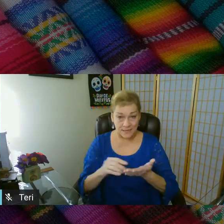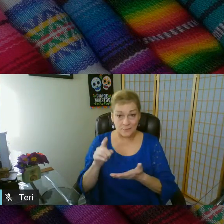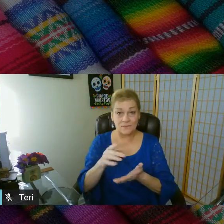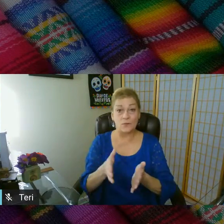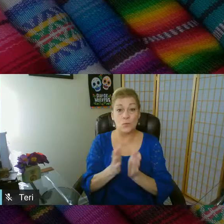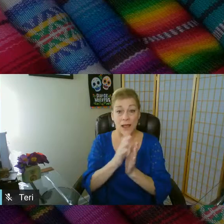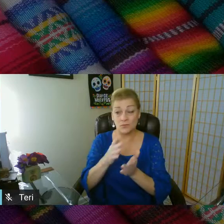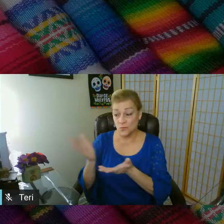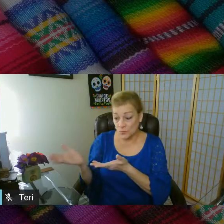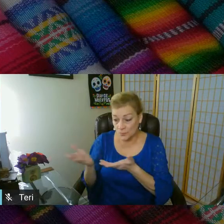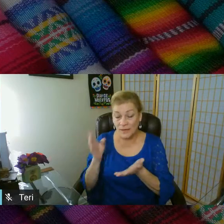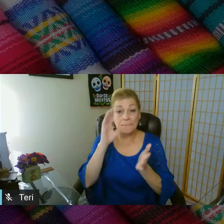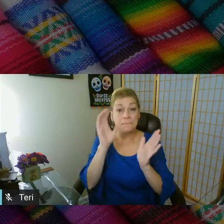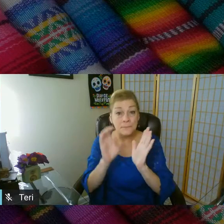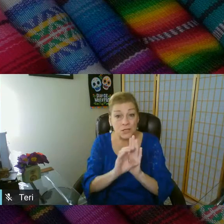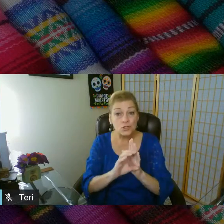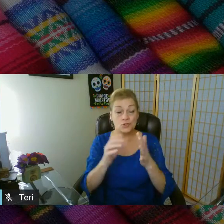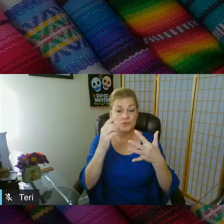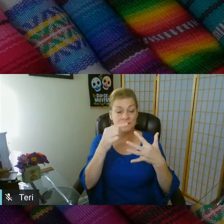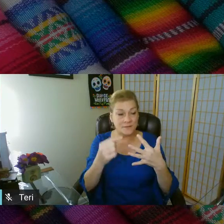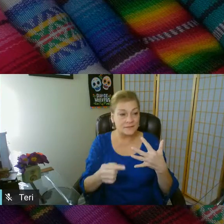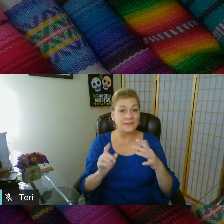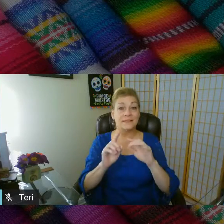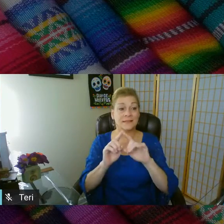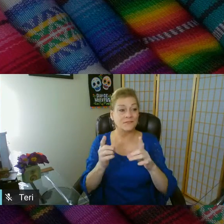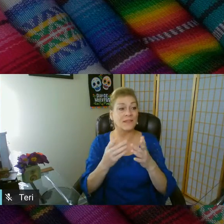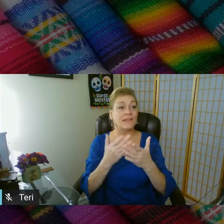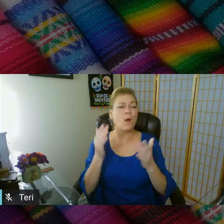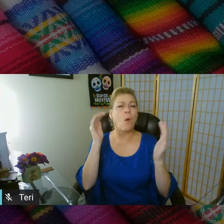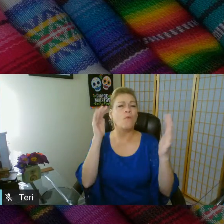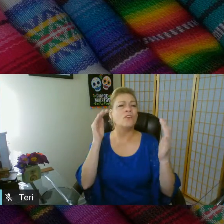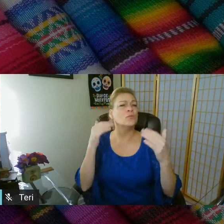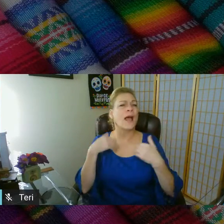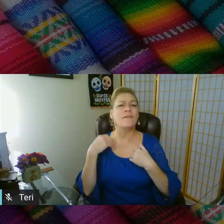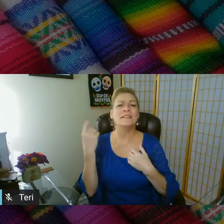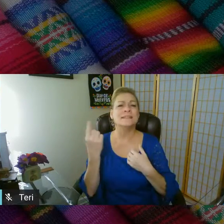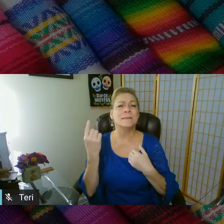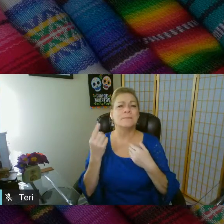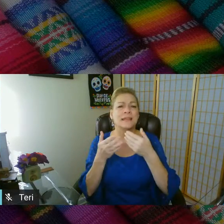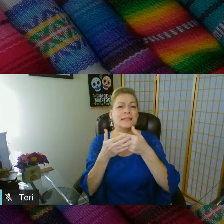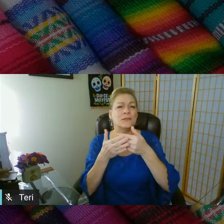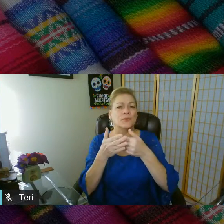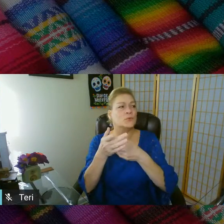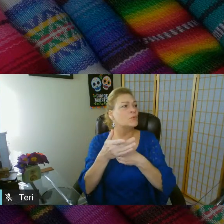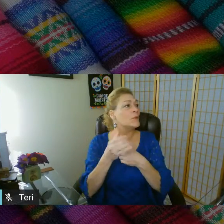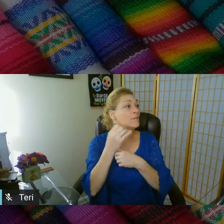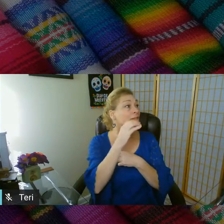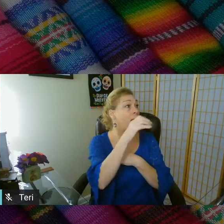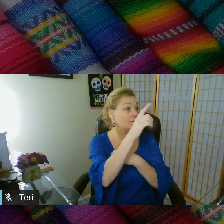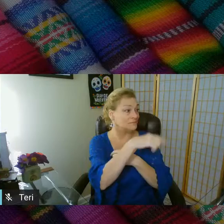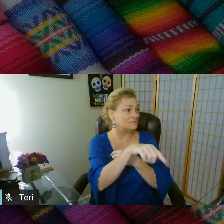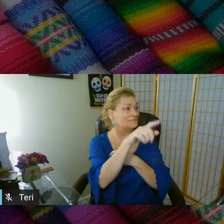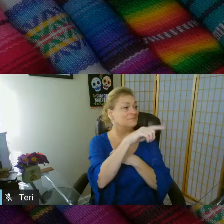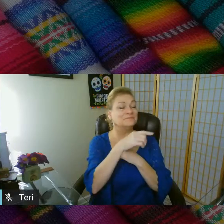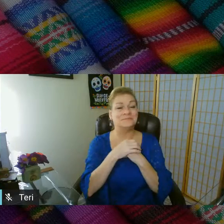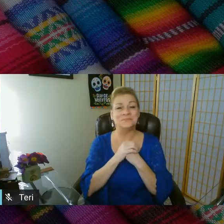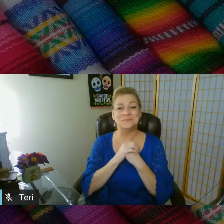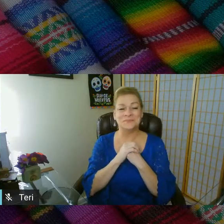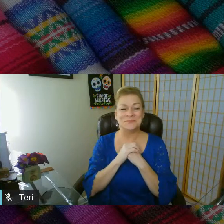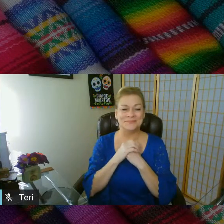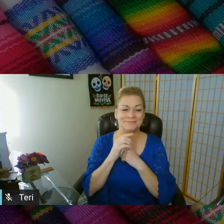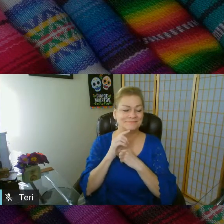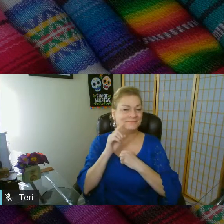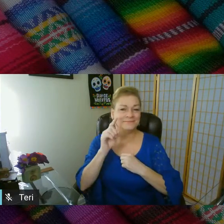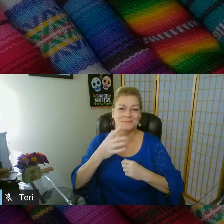or pictures of loved ones who have passed. And so hopefully you have something near you. If not, there just may be memories that you're holding